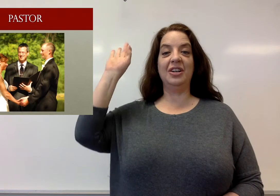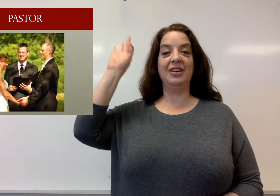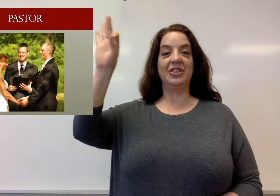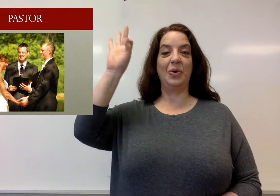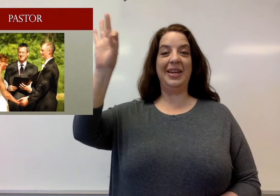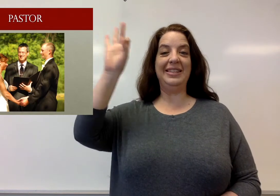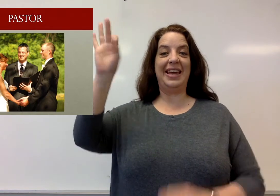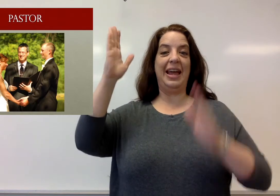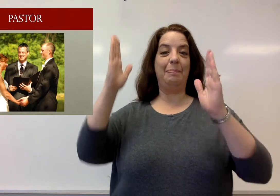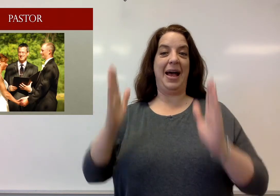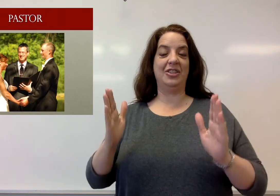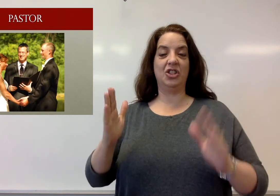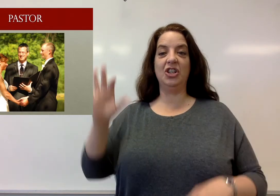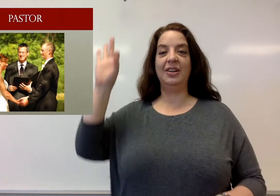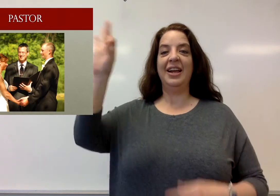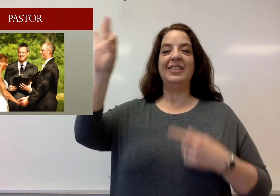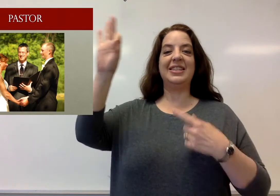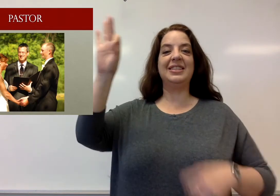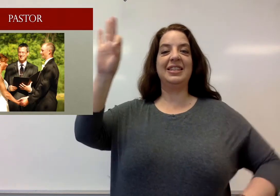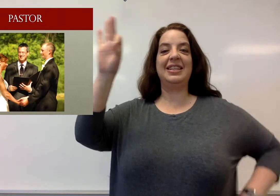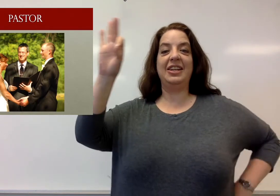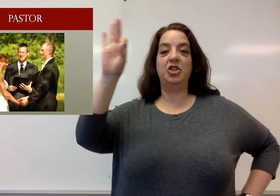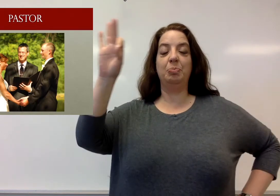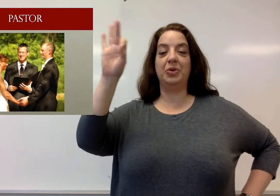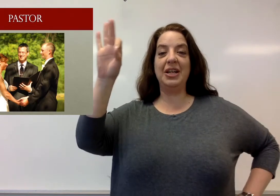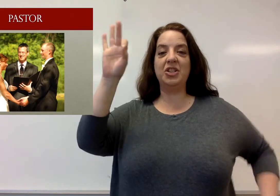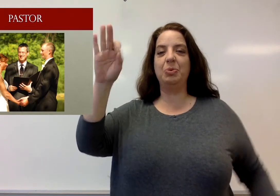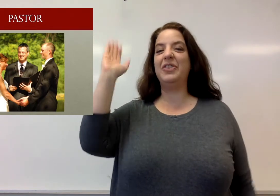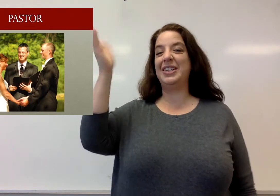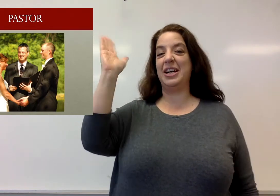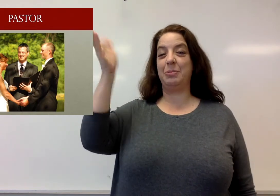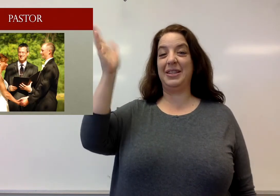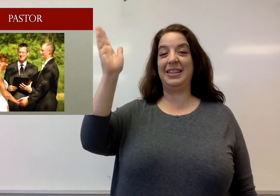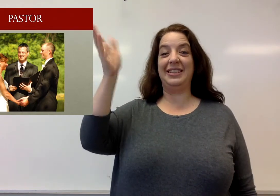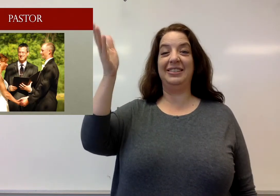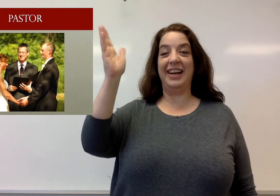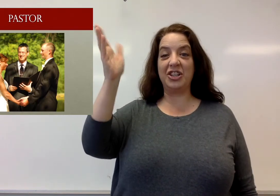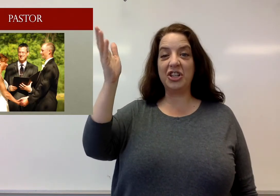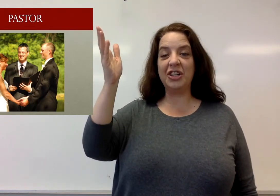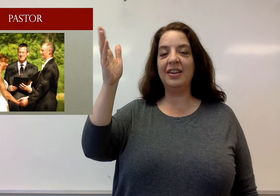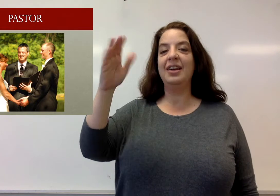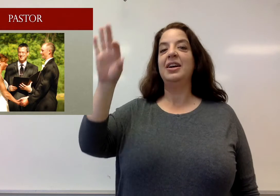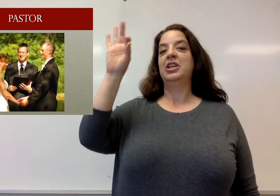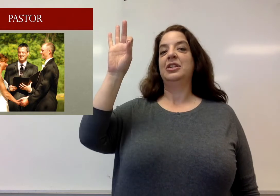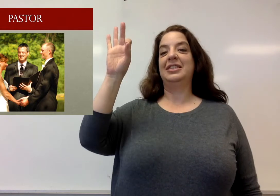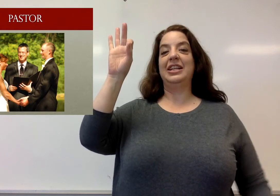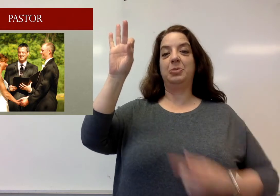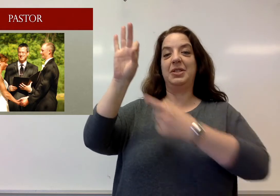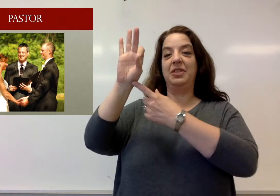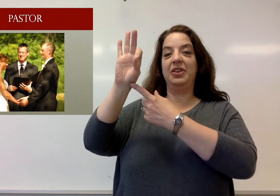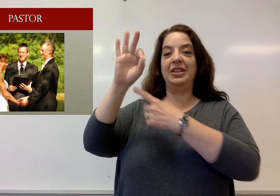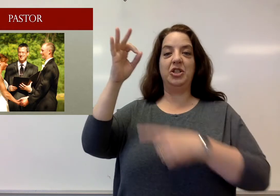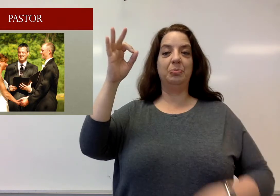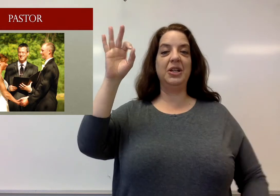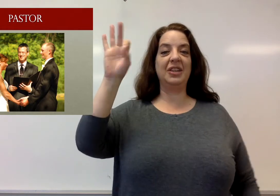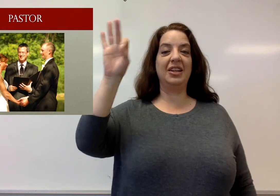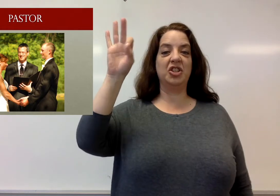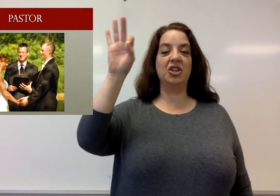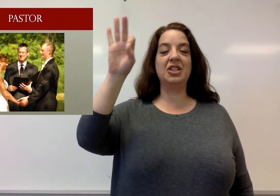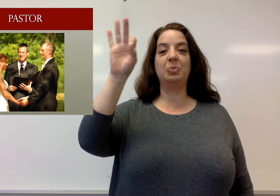So he's pastor. This is the sign to preach. We've already talked about the sign to lecture. The sign specifically to preach, like in church, is with an